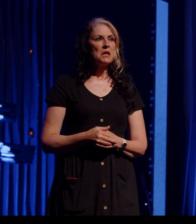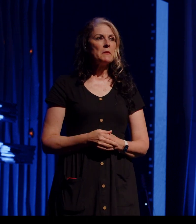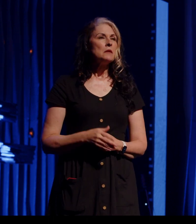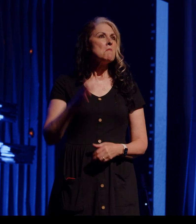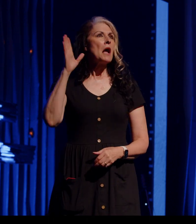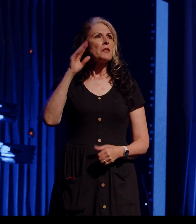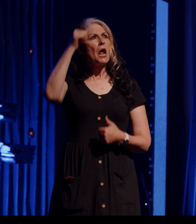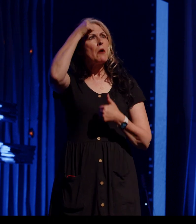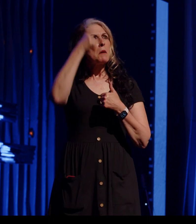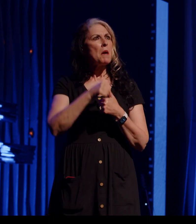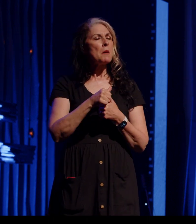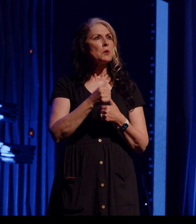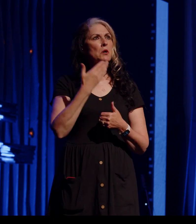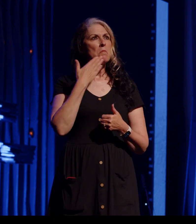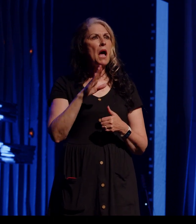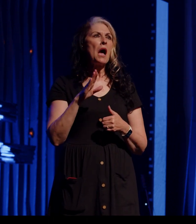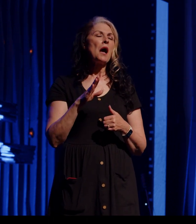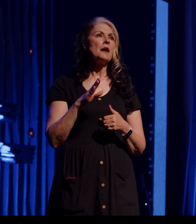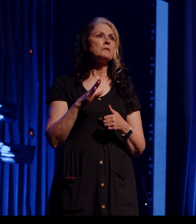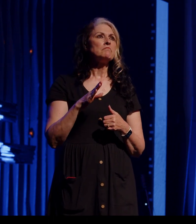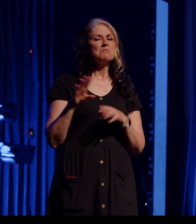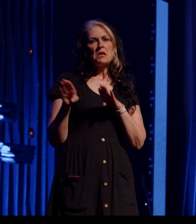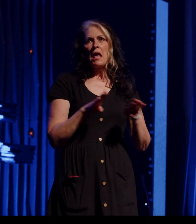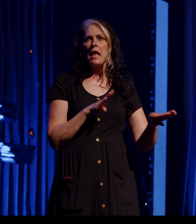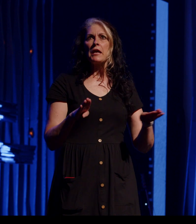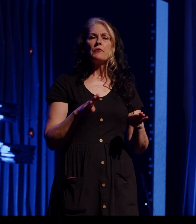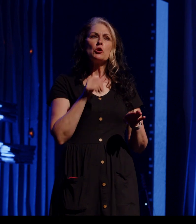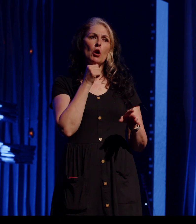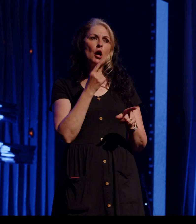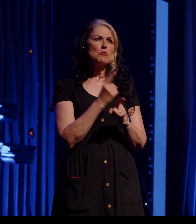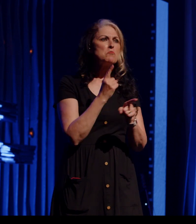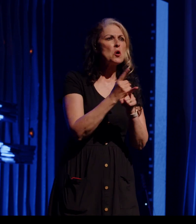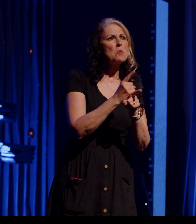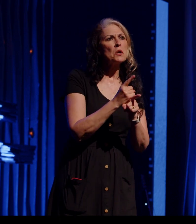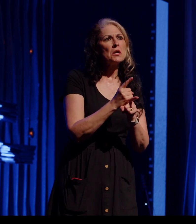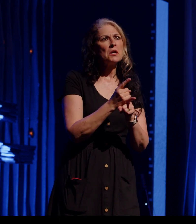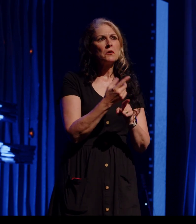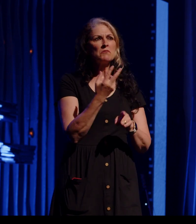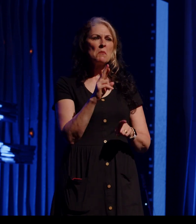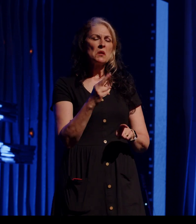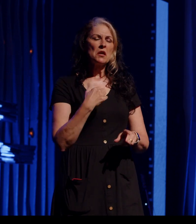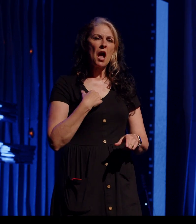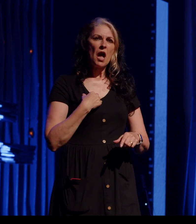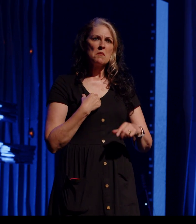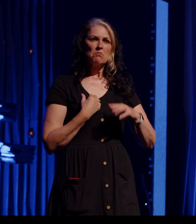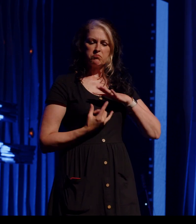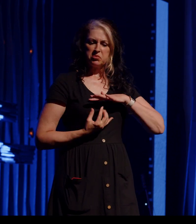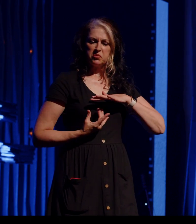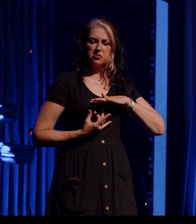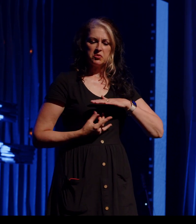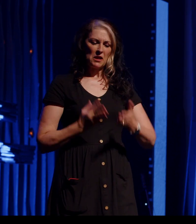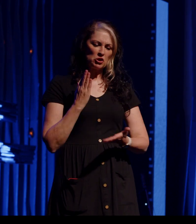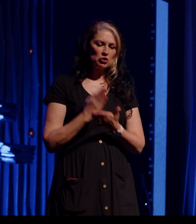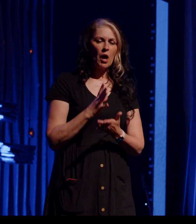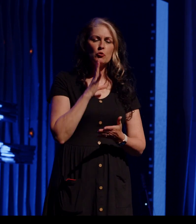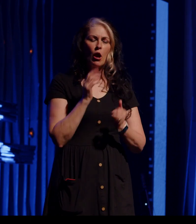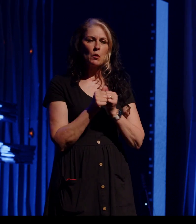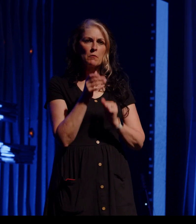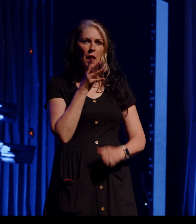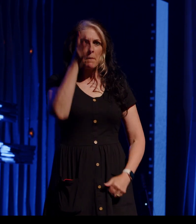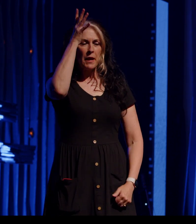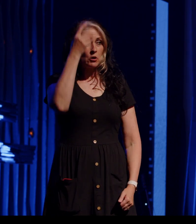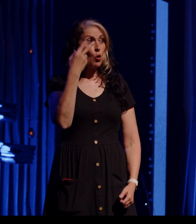that you didn't feel was appropriate, and for some reason that just sort of ticked you off, and you just quit talking to them, or you